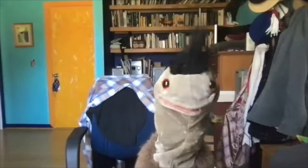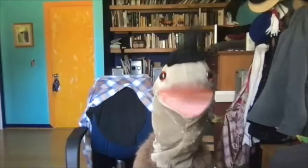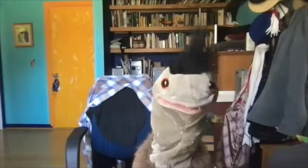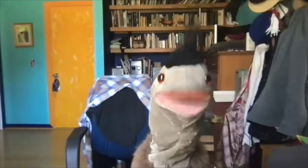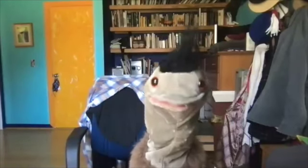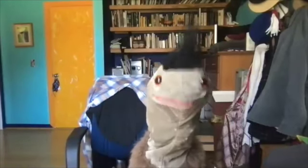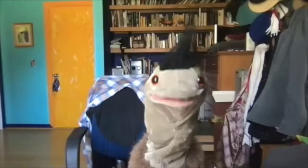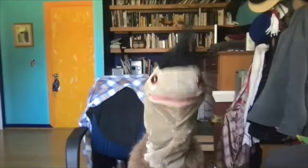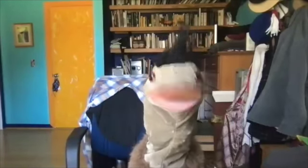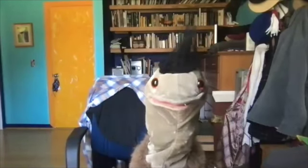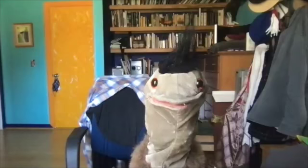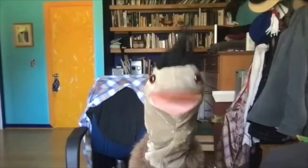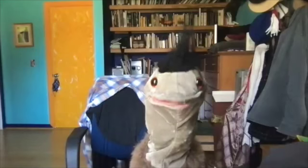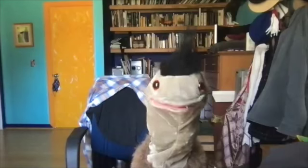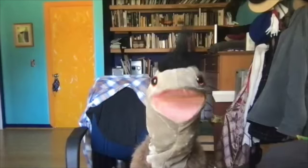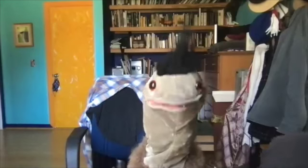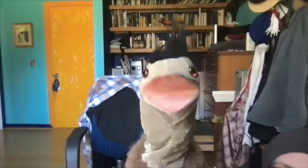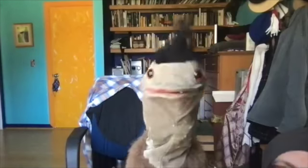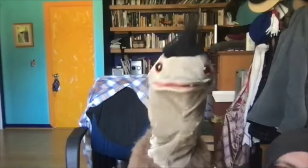my aunt and my uncle live in a town called